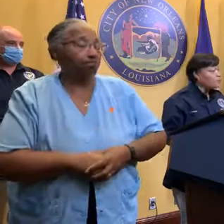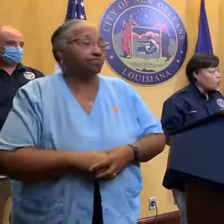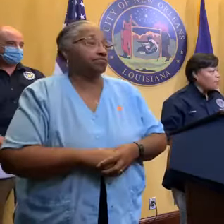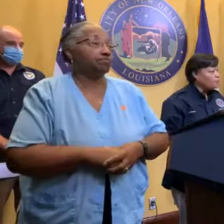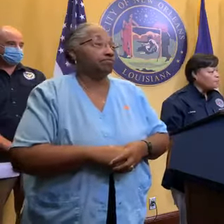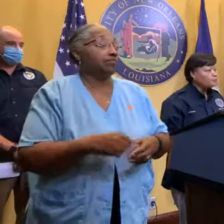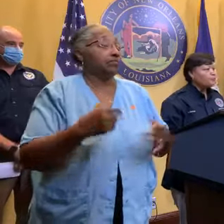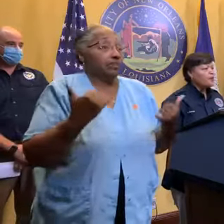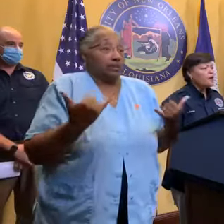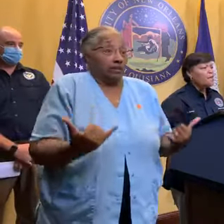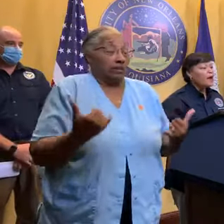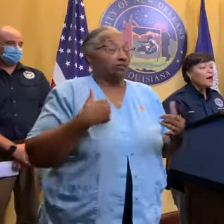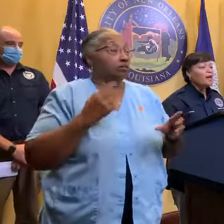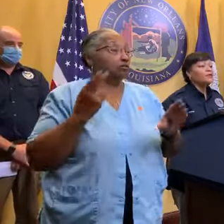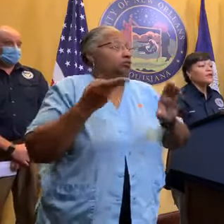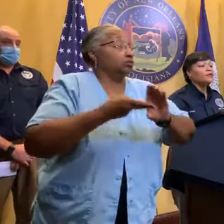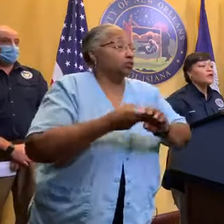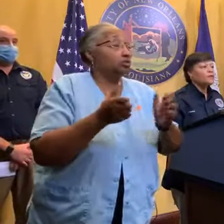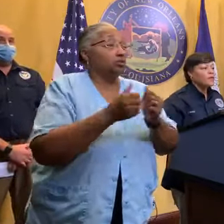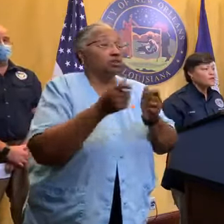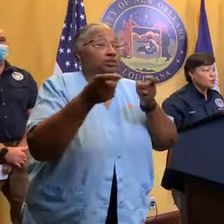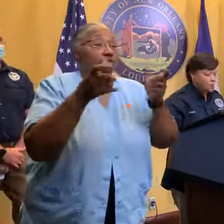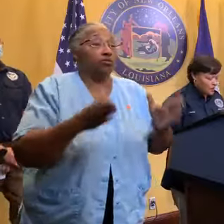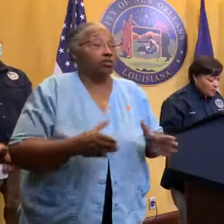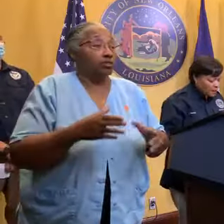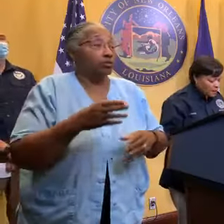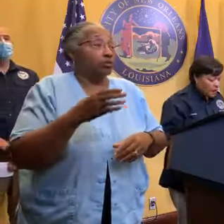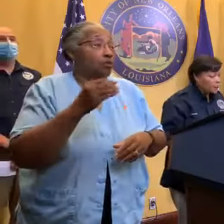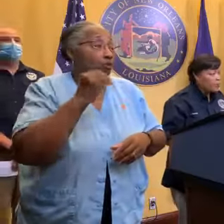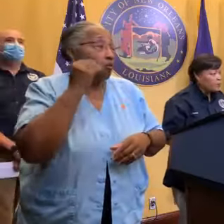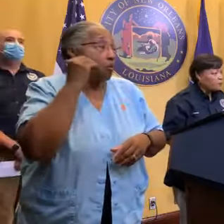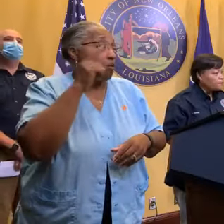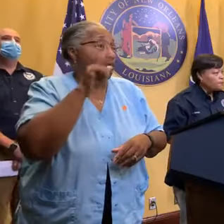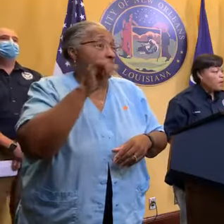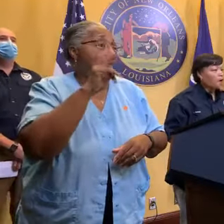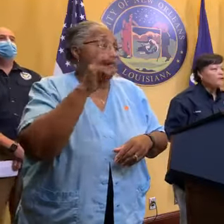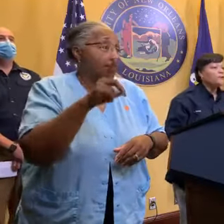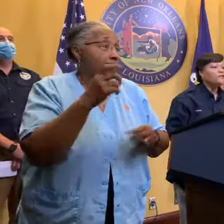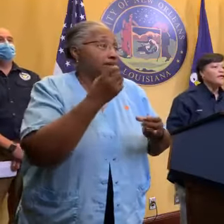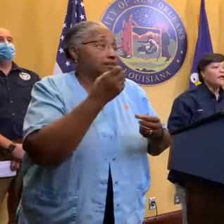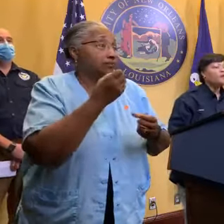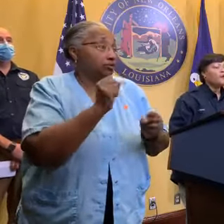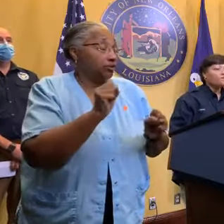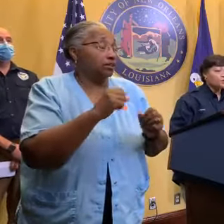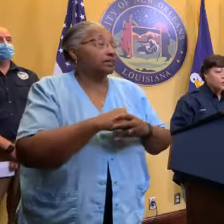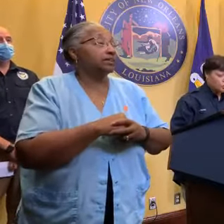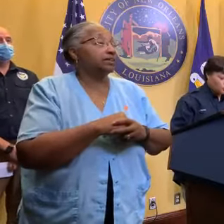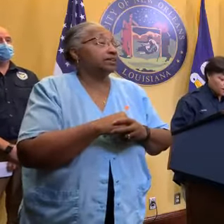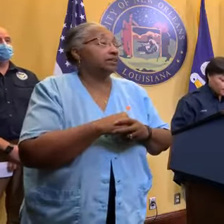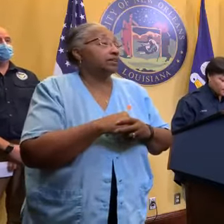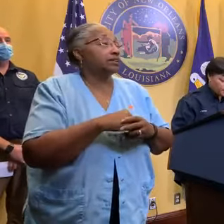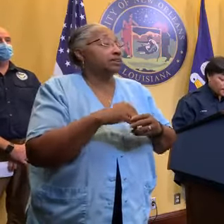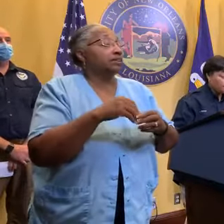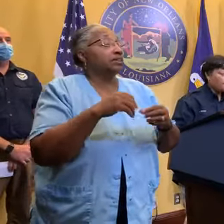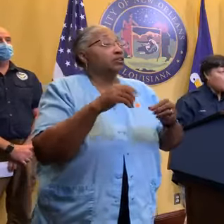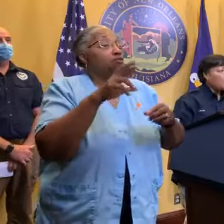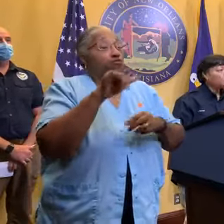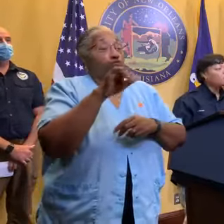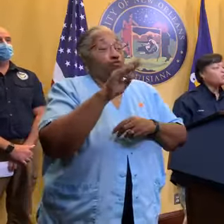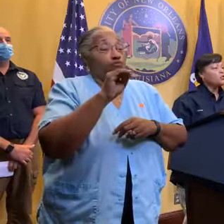am joined by my Director of Homeland Security, Colin Arnold, Deputy CEO of Infrastructure, Ramsey